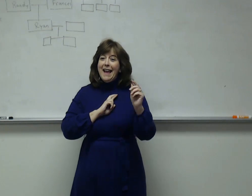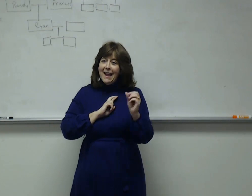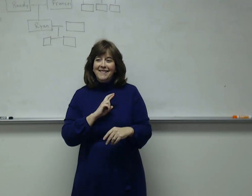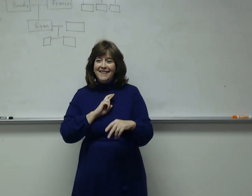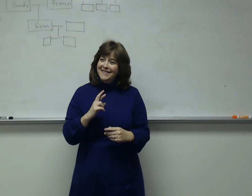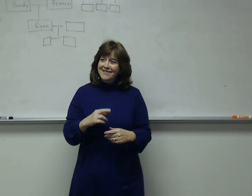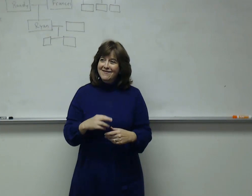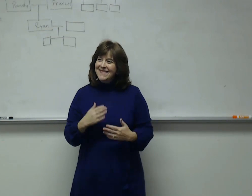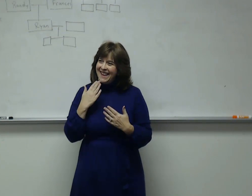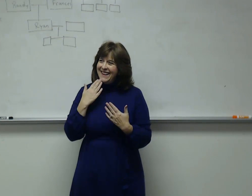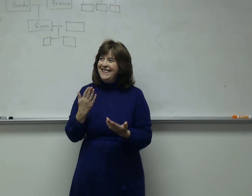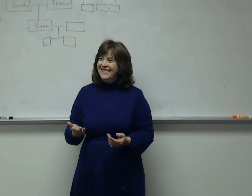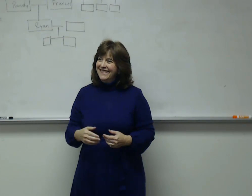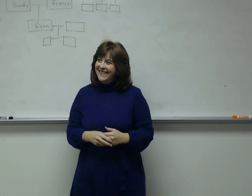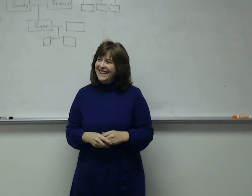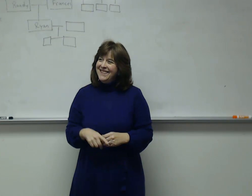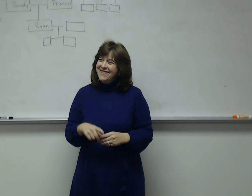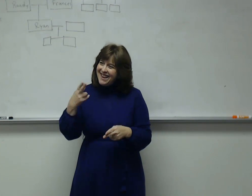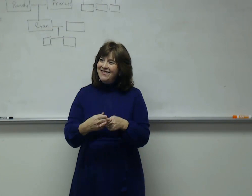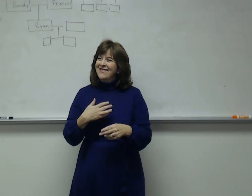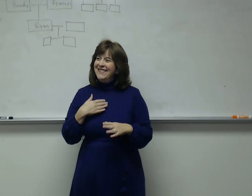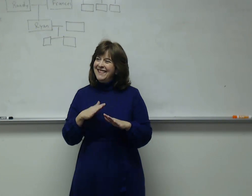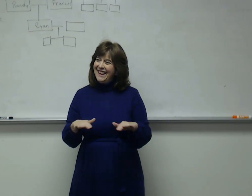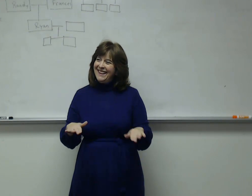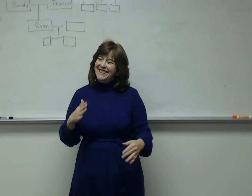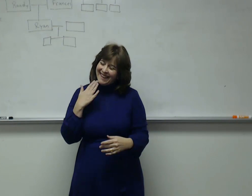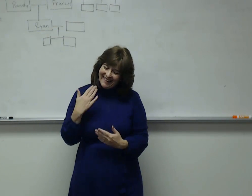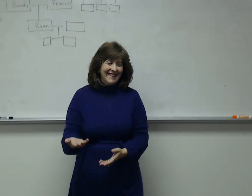okay. Thank you. You named my child."